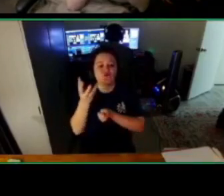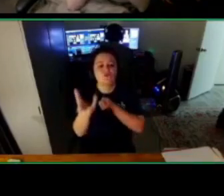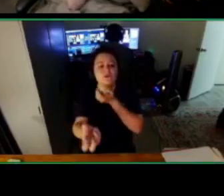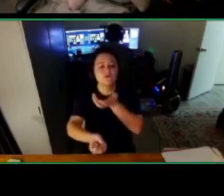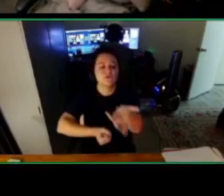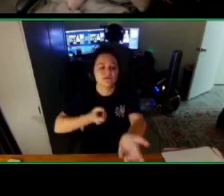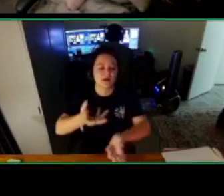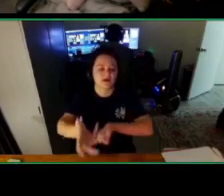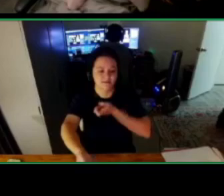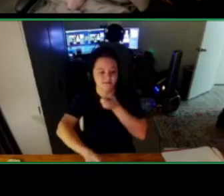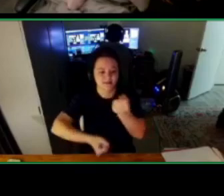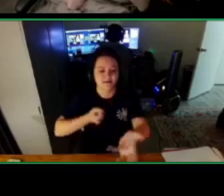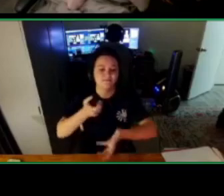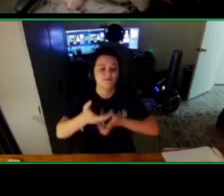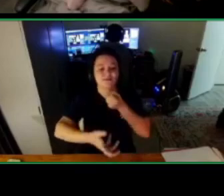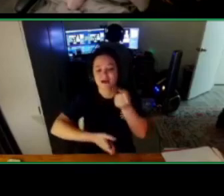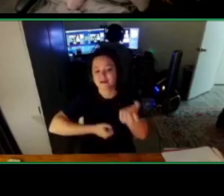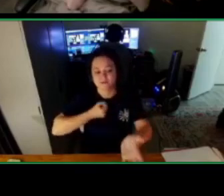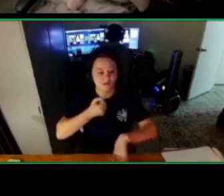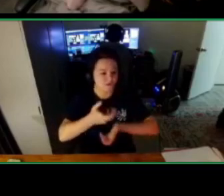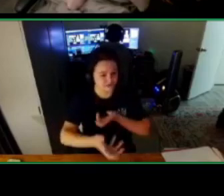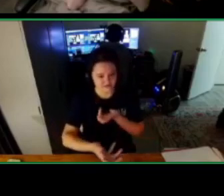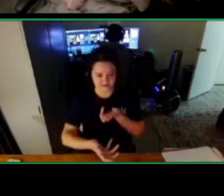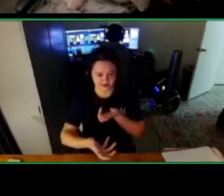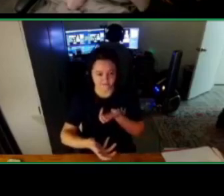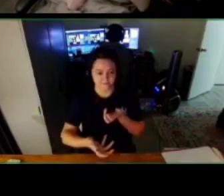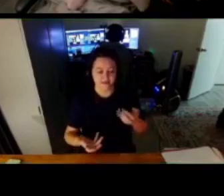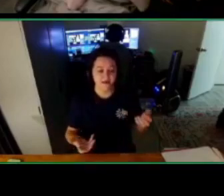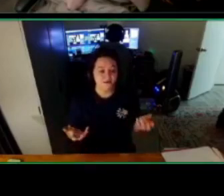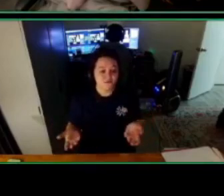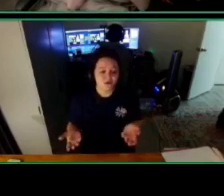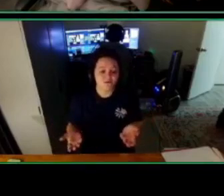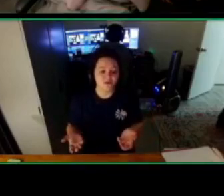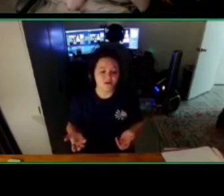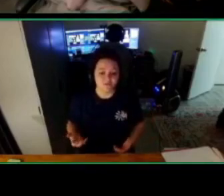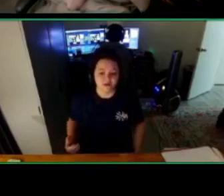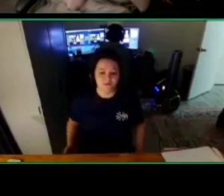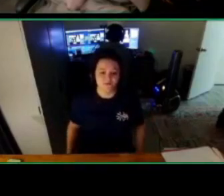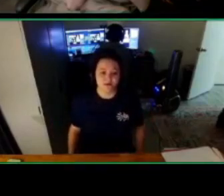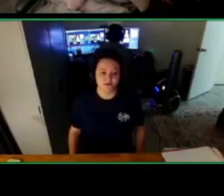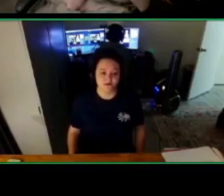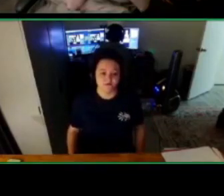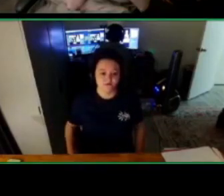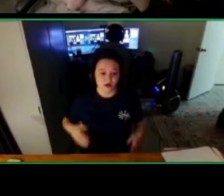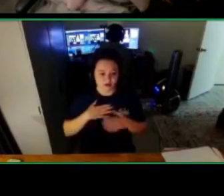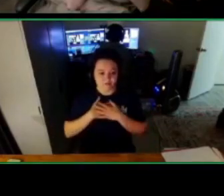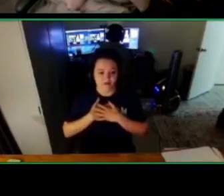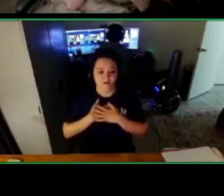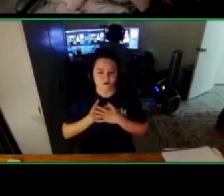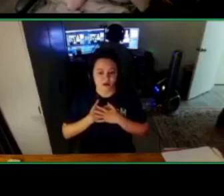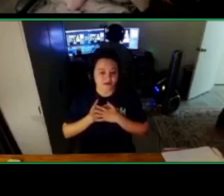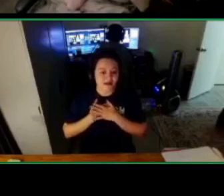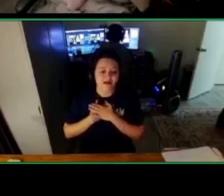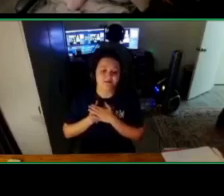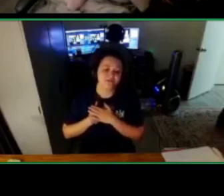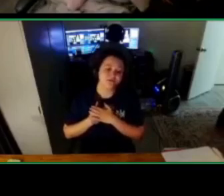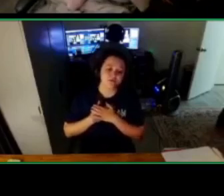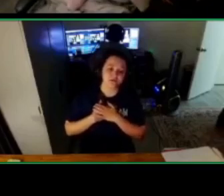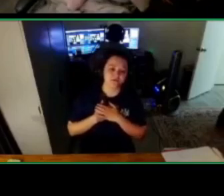feed you the signs and give you exactly what you need to say. And if you're ever at an event where I'm there, I can absolutely do this for